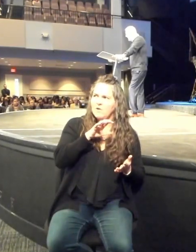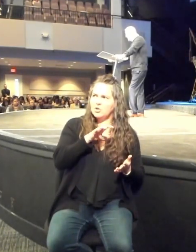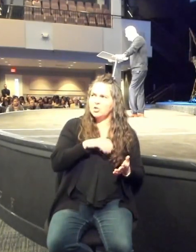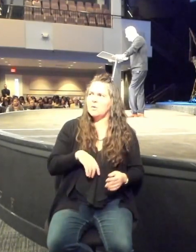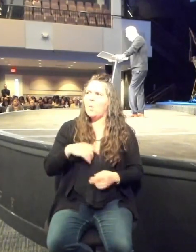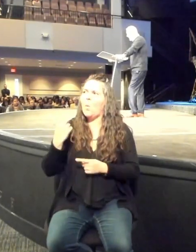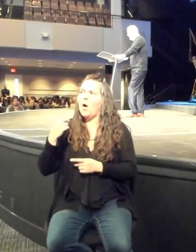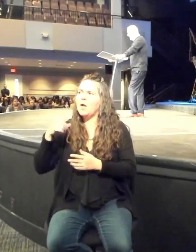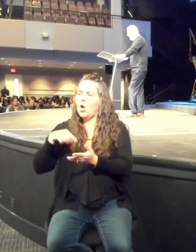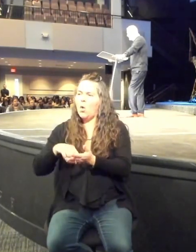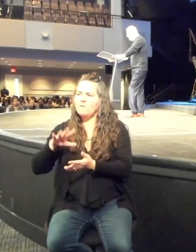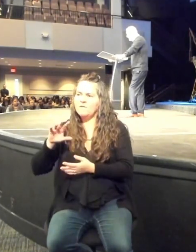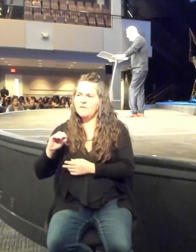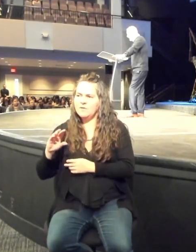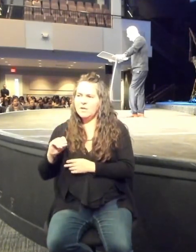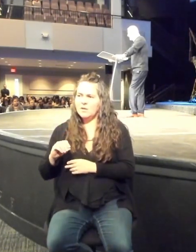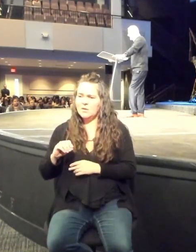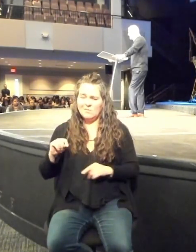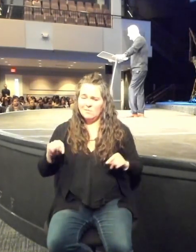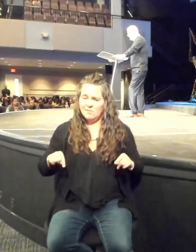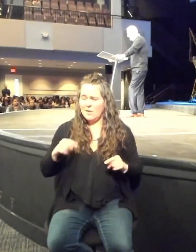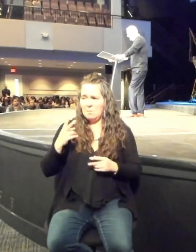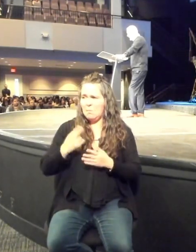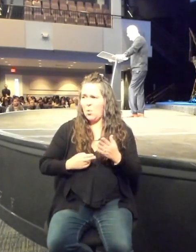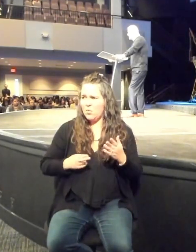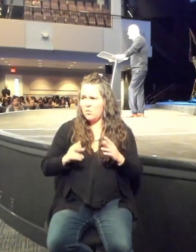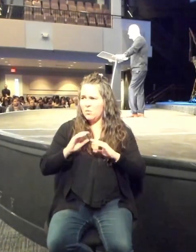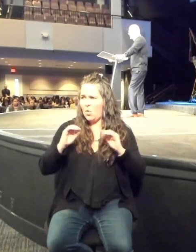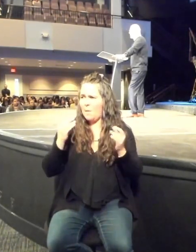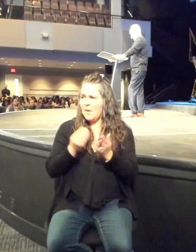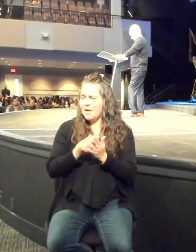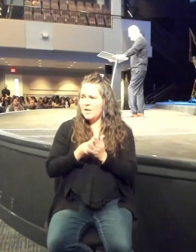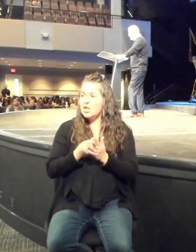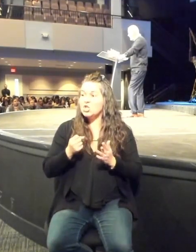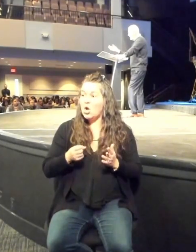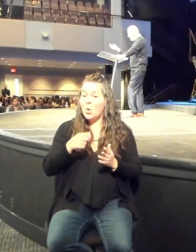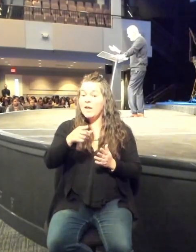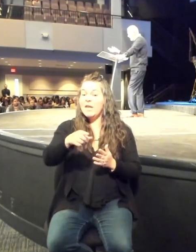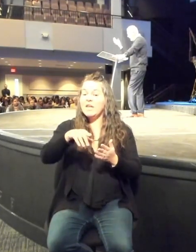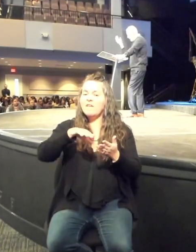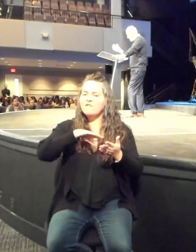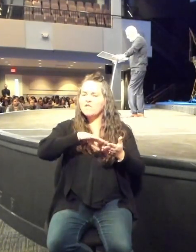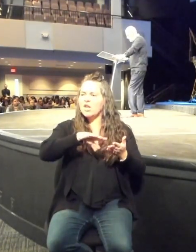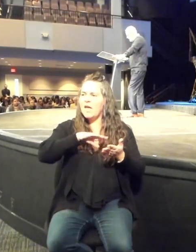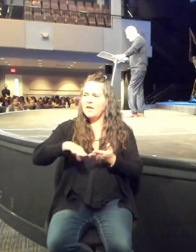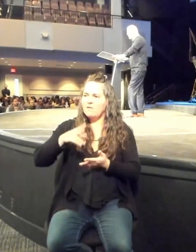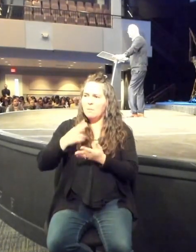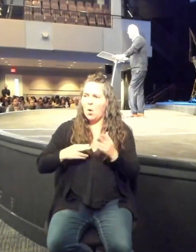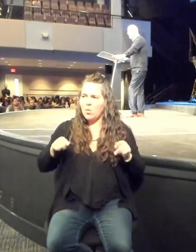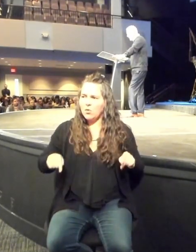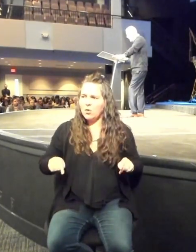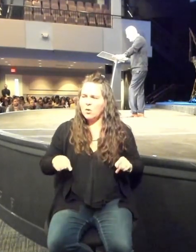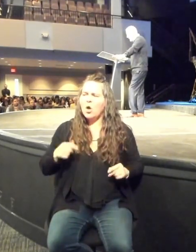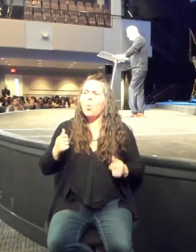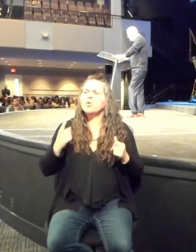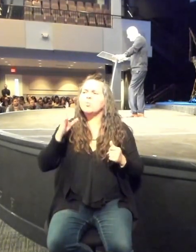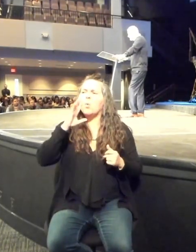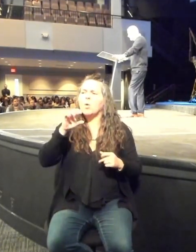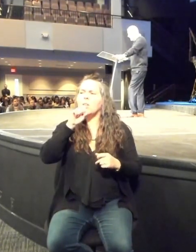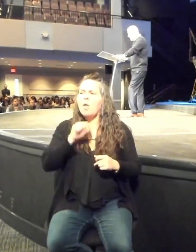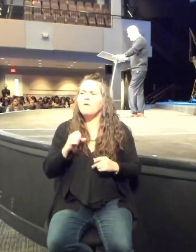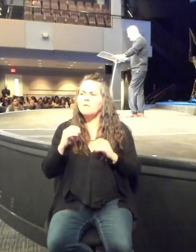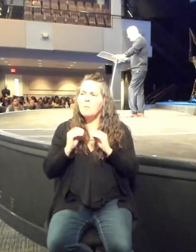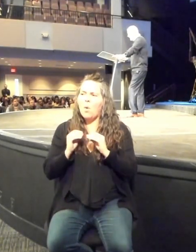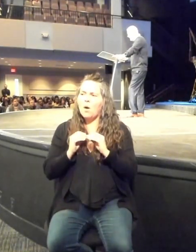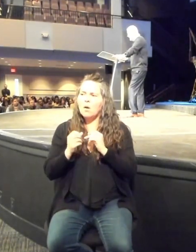Neither of them had the money to pay him back, so he forgave the debts of both. Now, which of them will love him more?" Simon replied, "I suppose